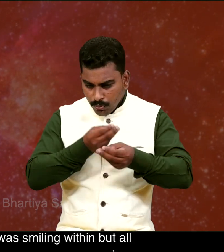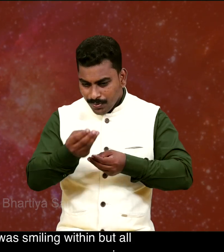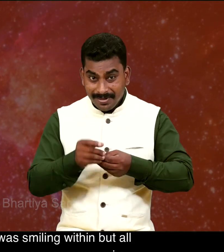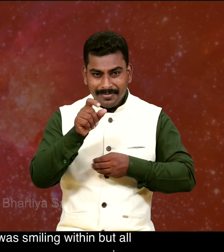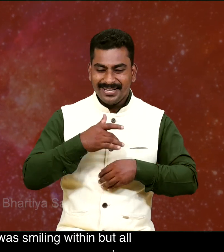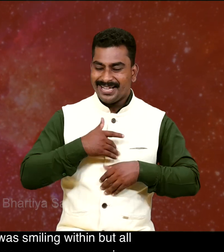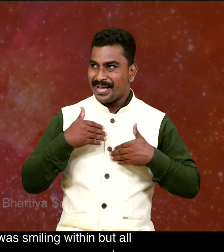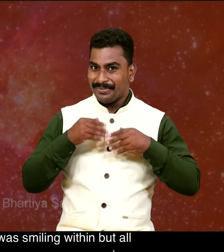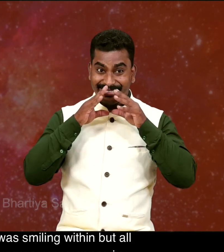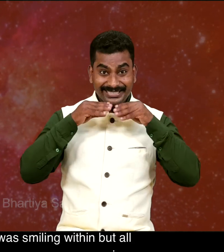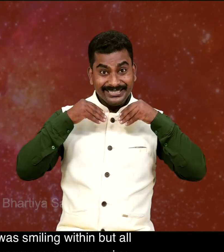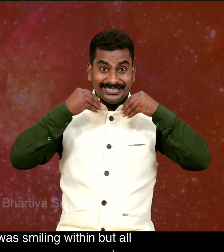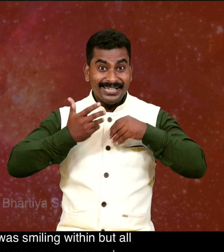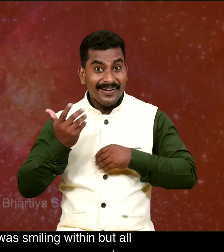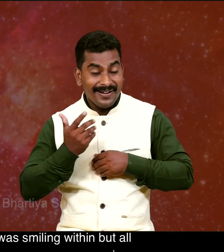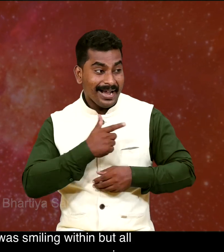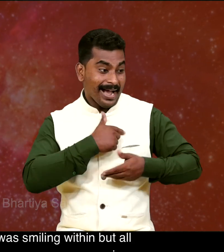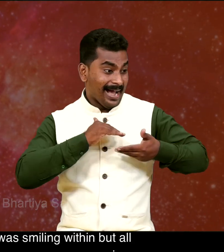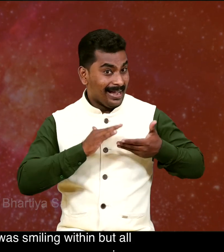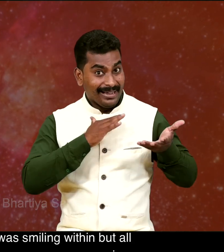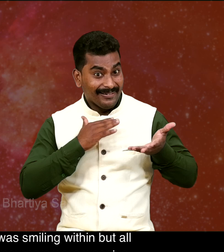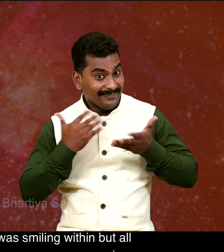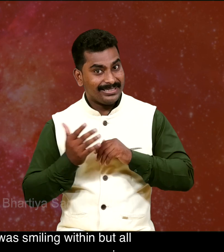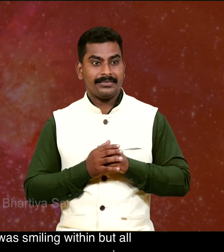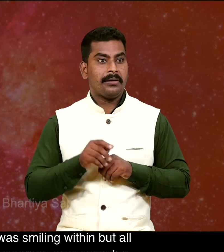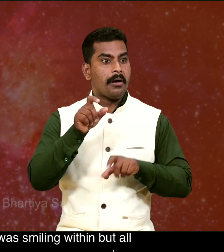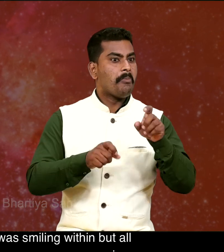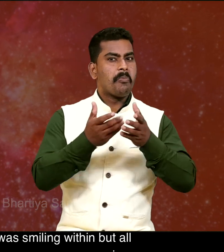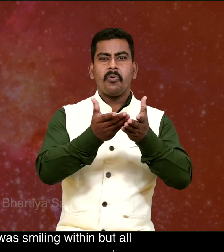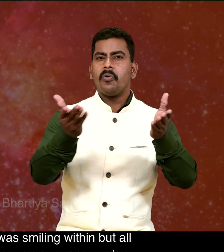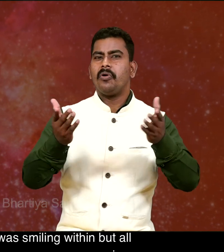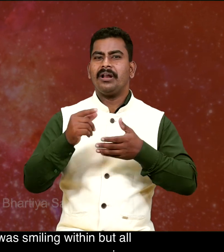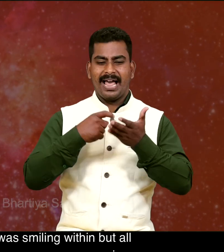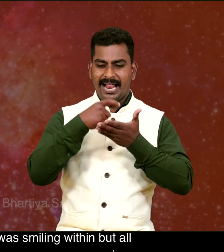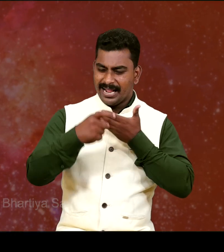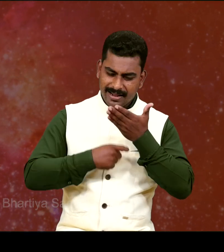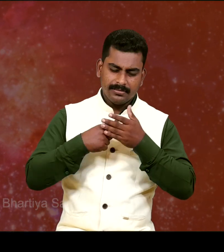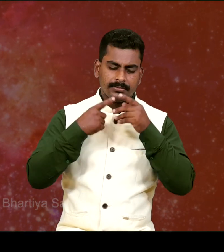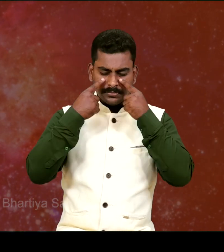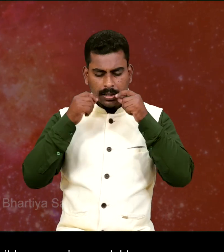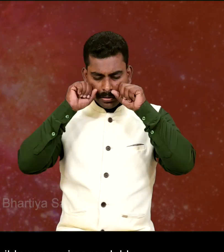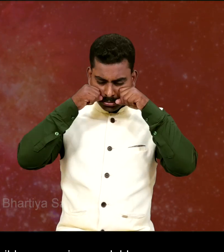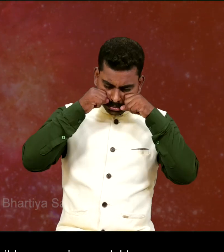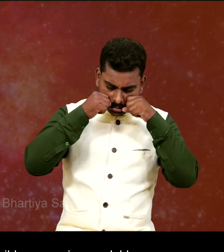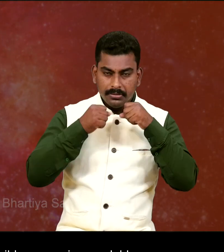within, but all the mourners were weeping. His children were